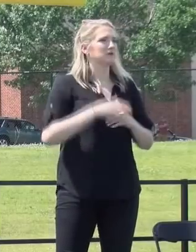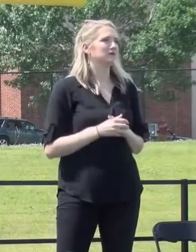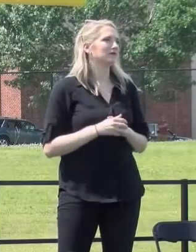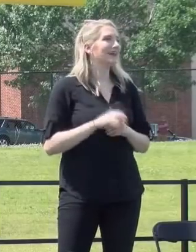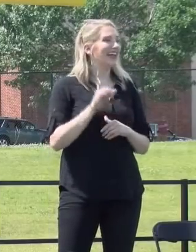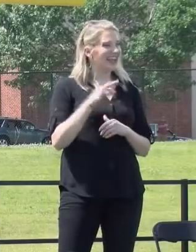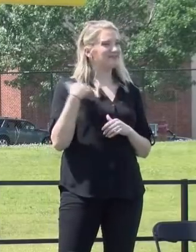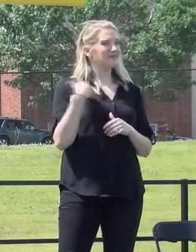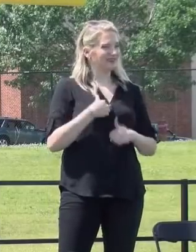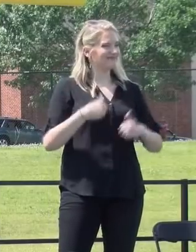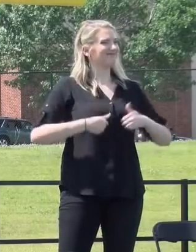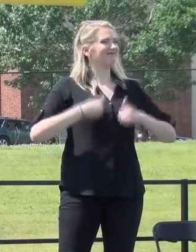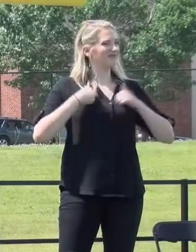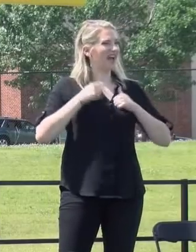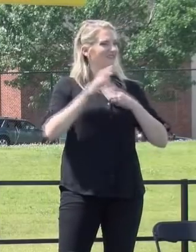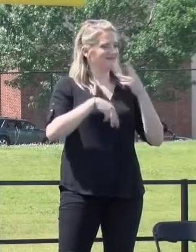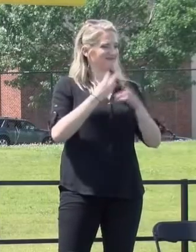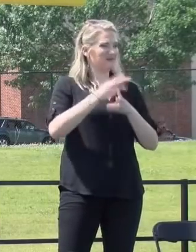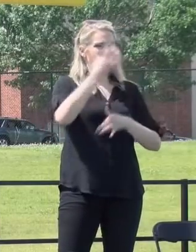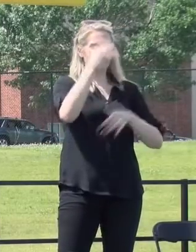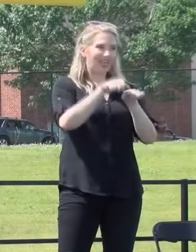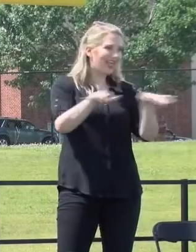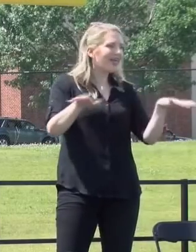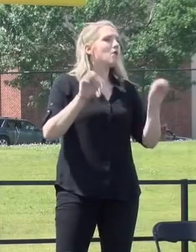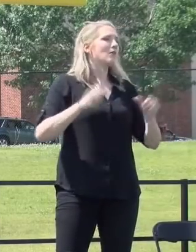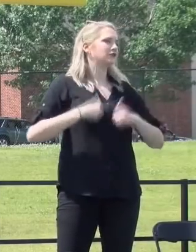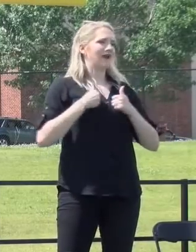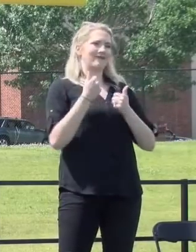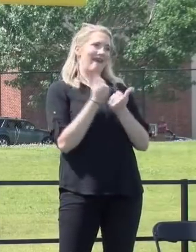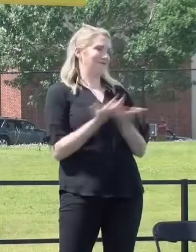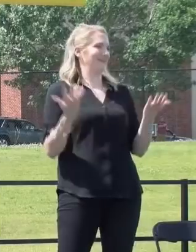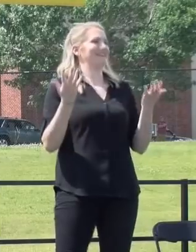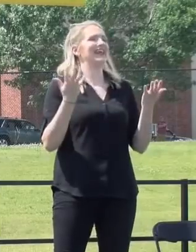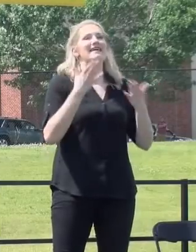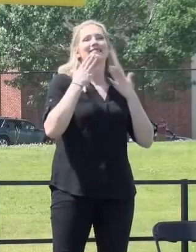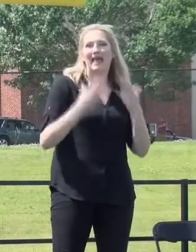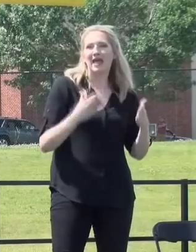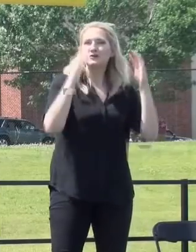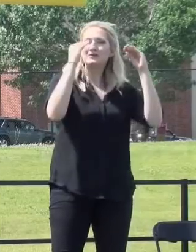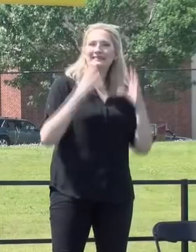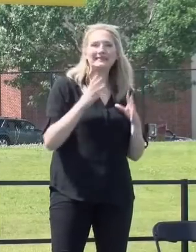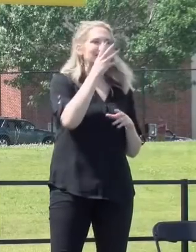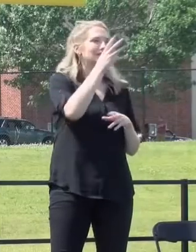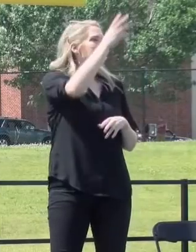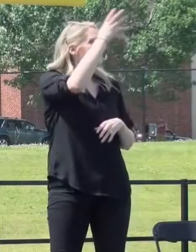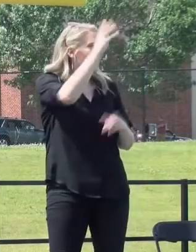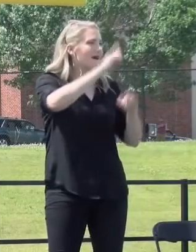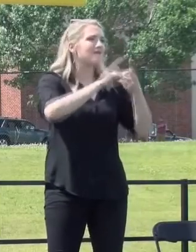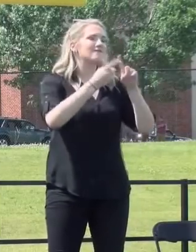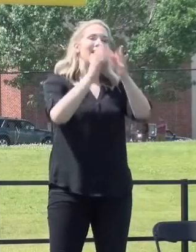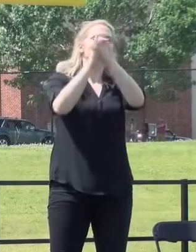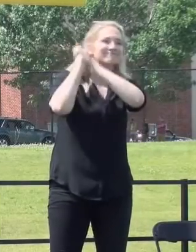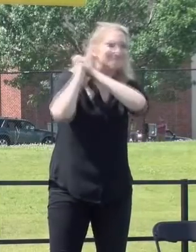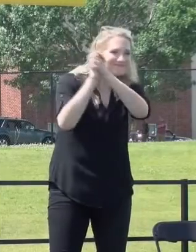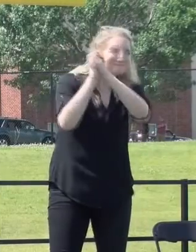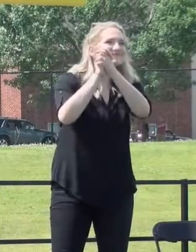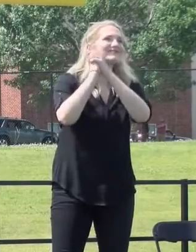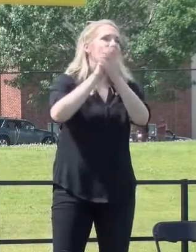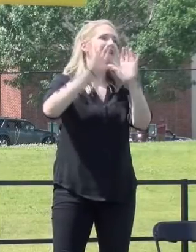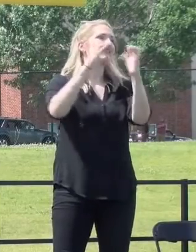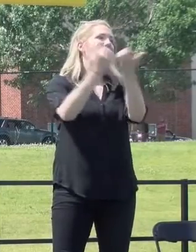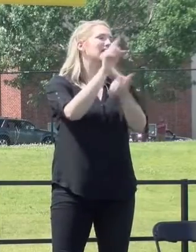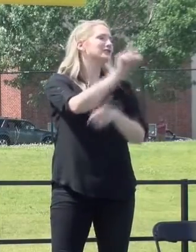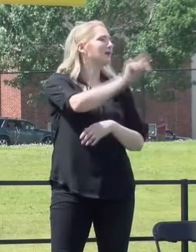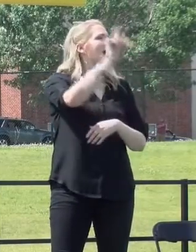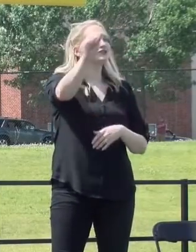this global pandemic, we can get through anything. Thank you again to all of our teachers, parents, and friends. Congratulations to the class